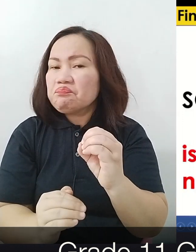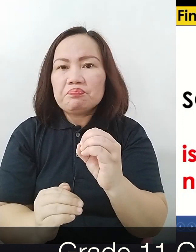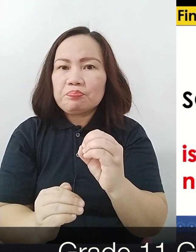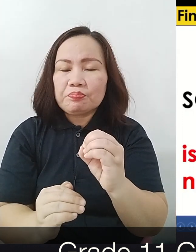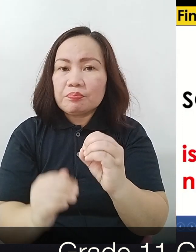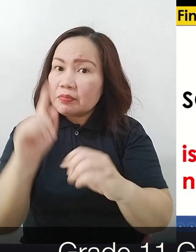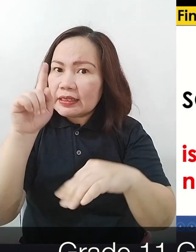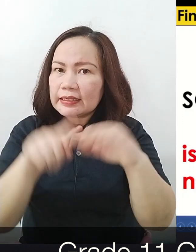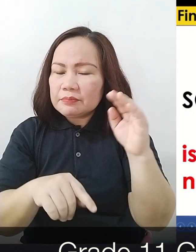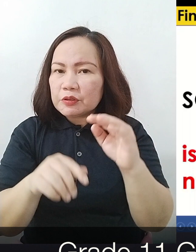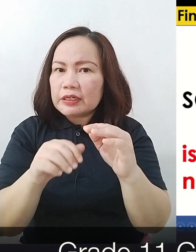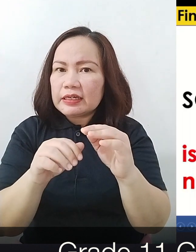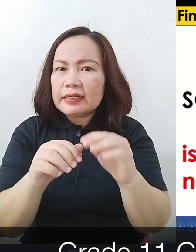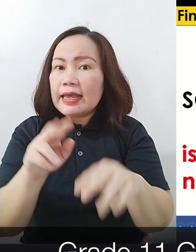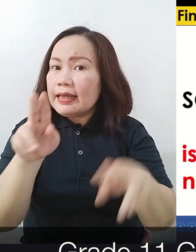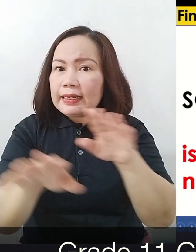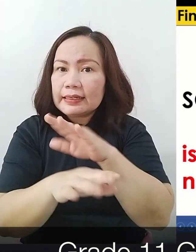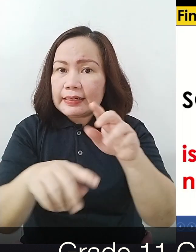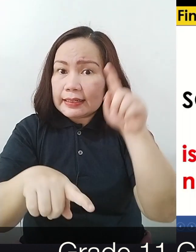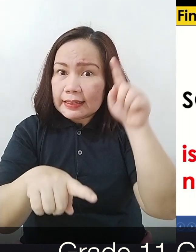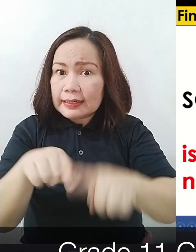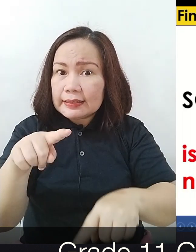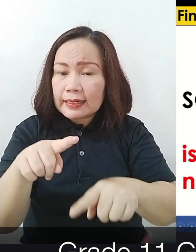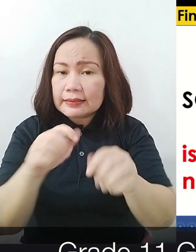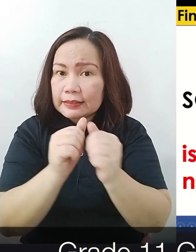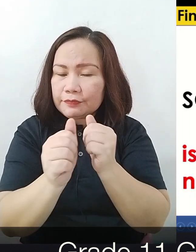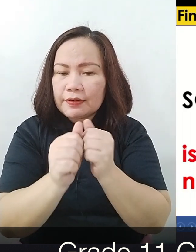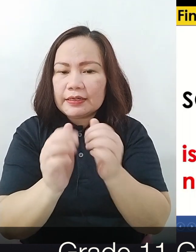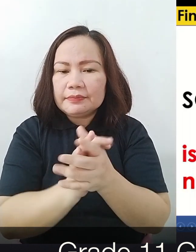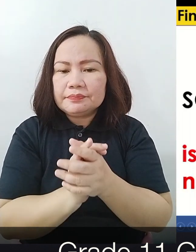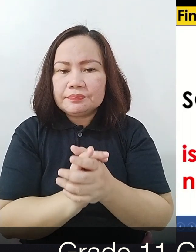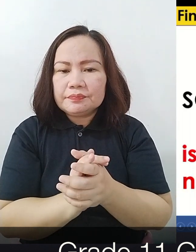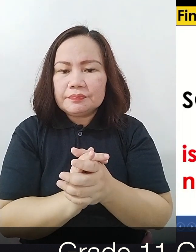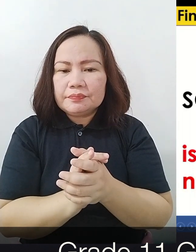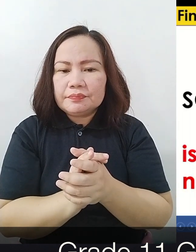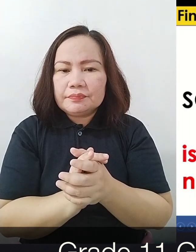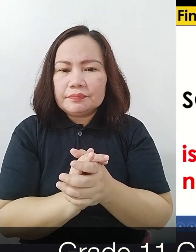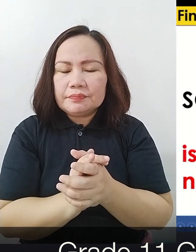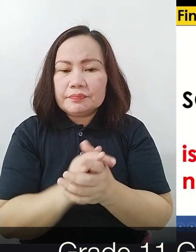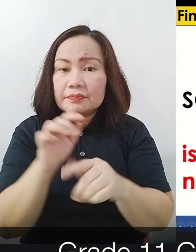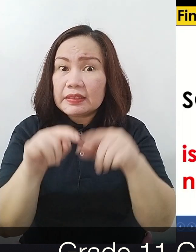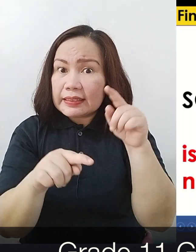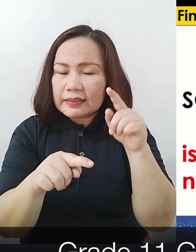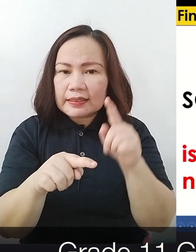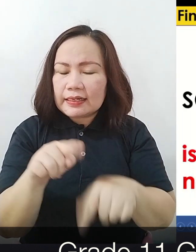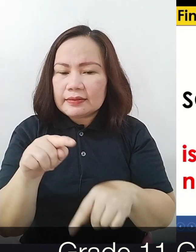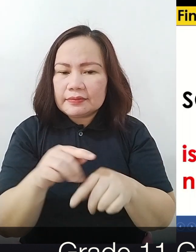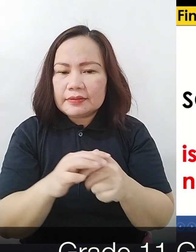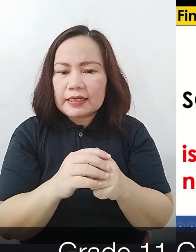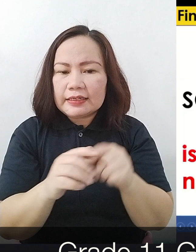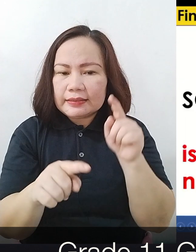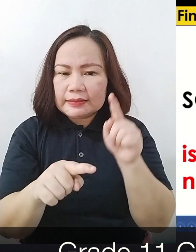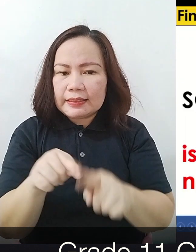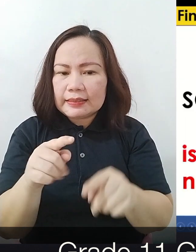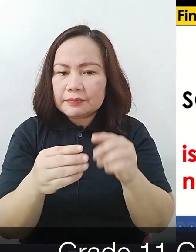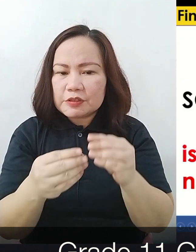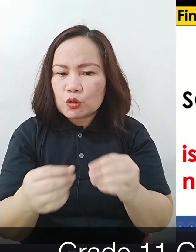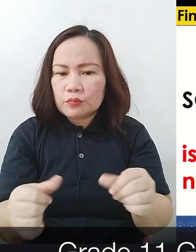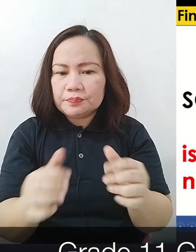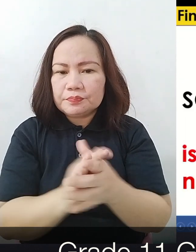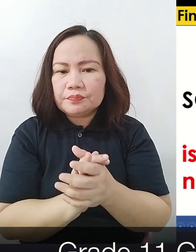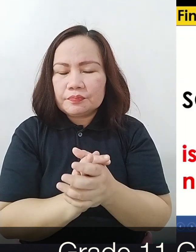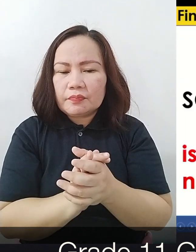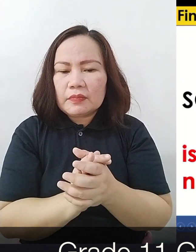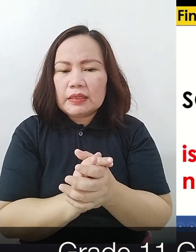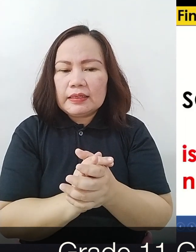nyo. So the answer is, this is not possible because negative 4 is not in the domain of g of